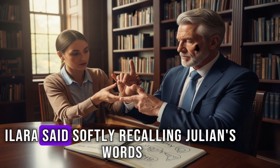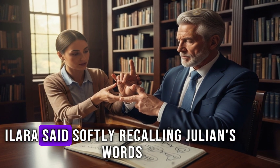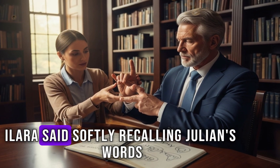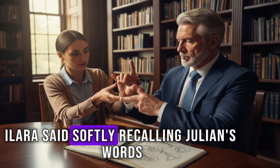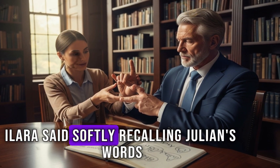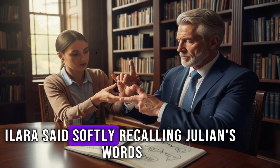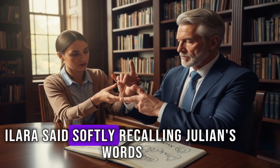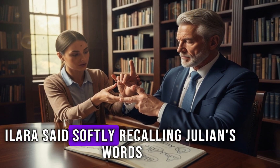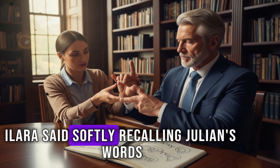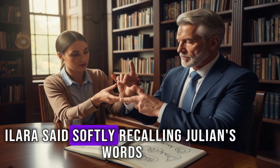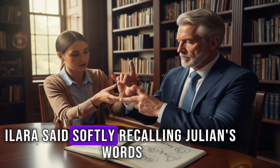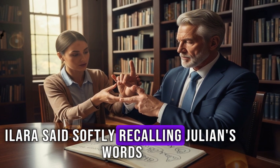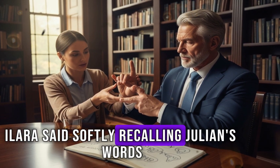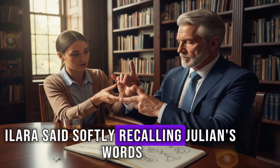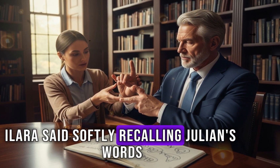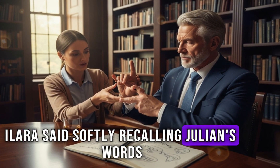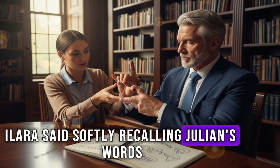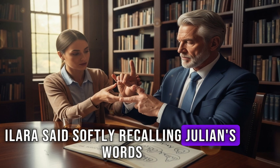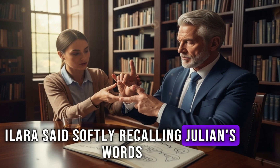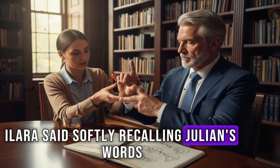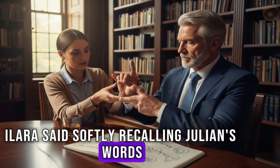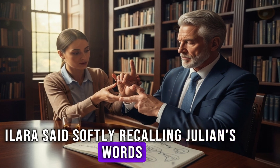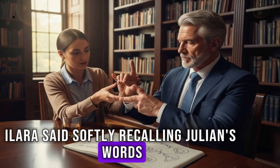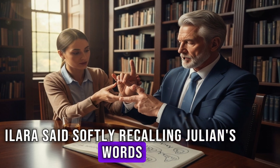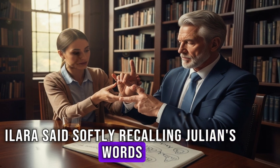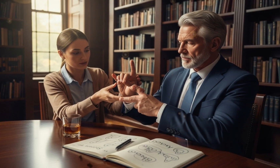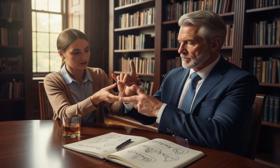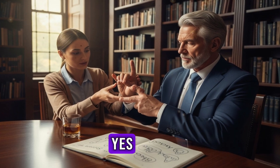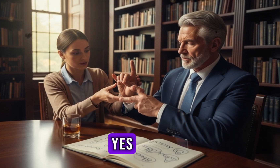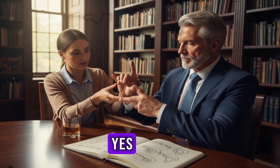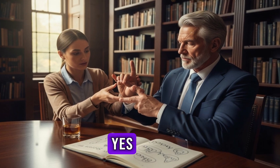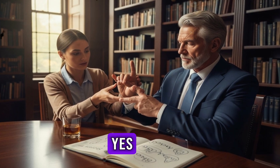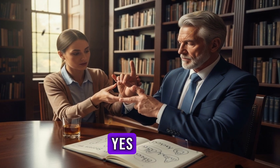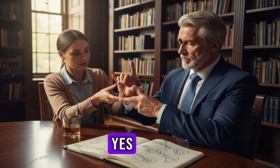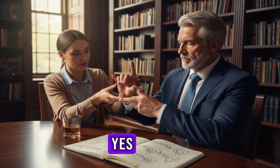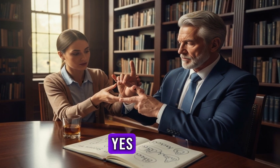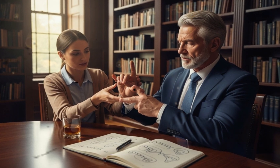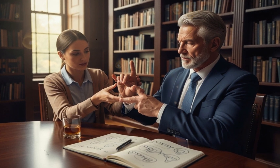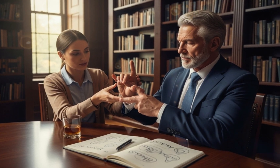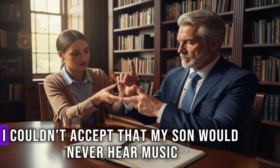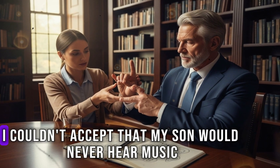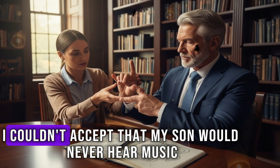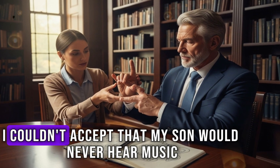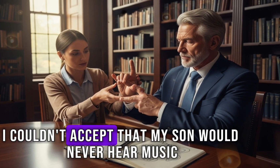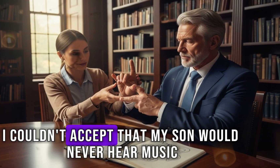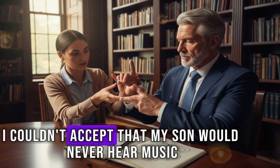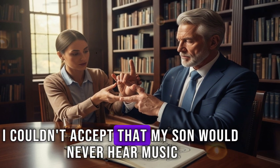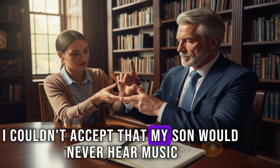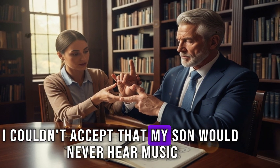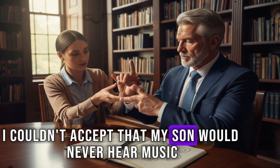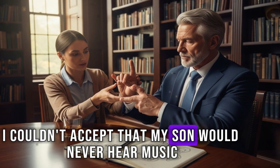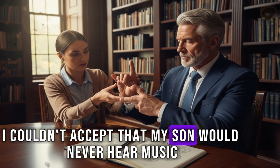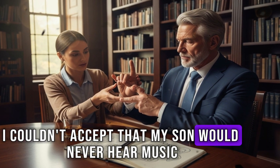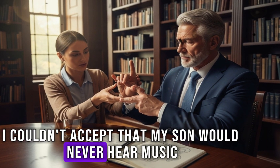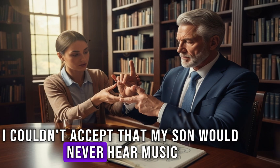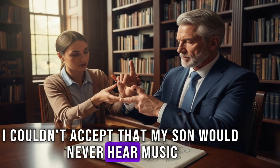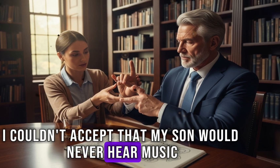said softly, recalling Julian's words. "Yes. I couldn't accept that my son would never hear